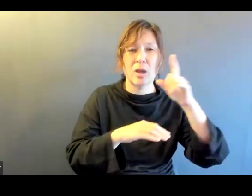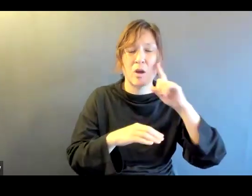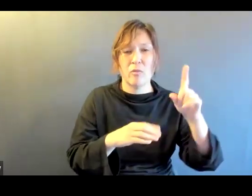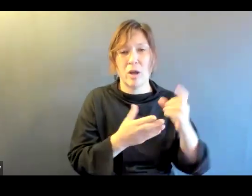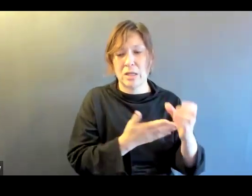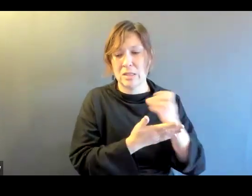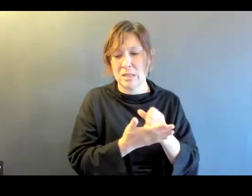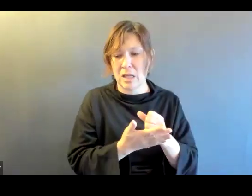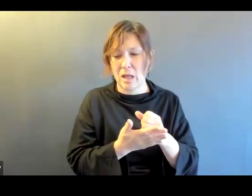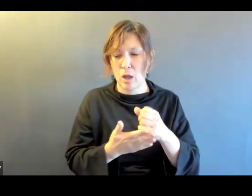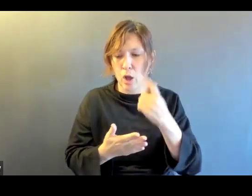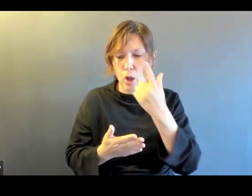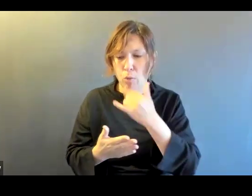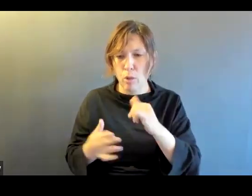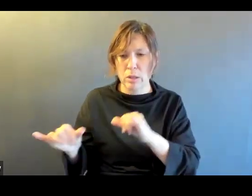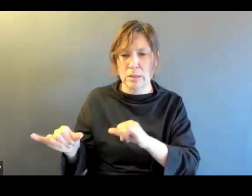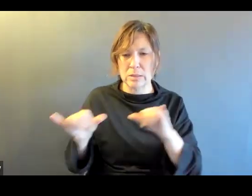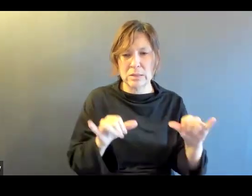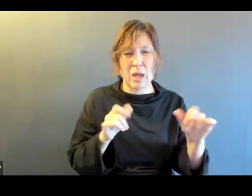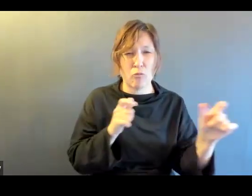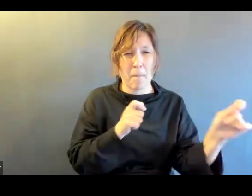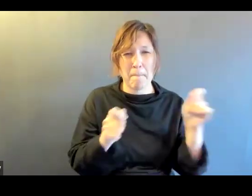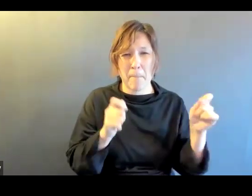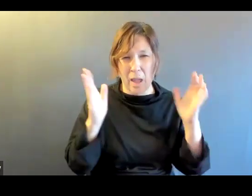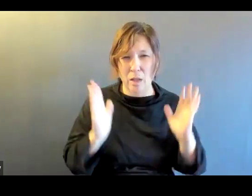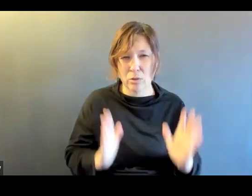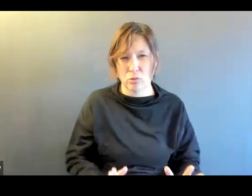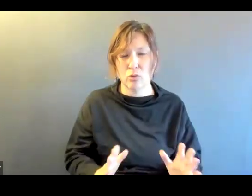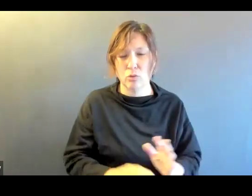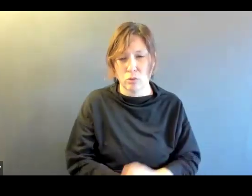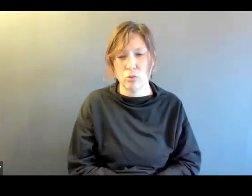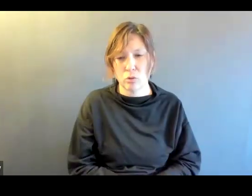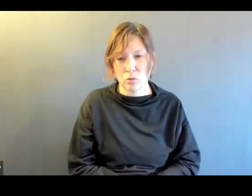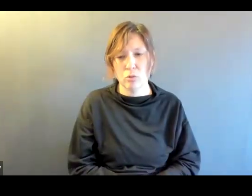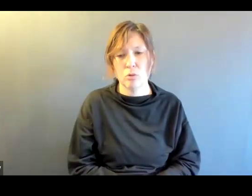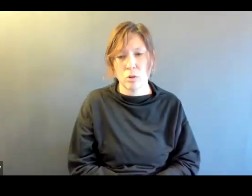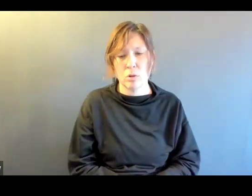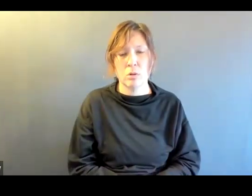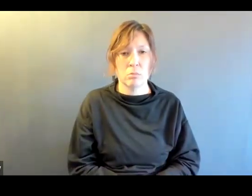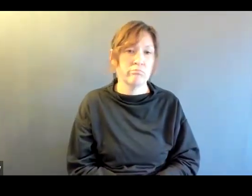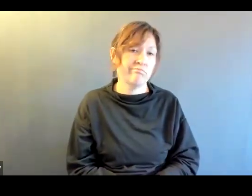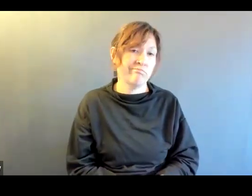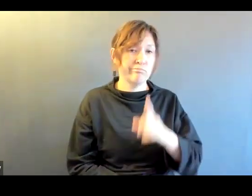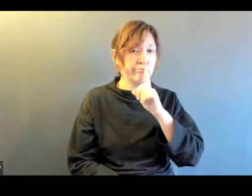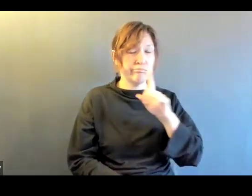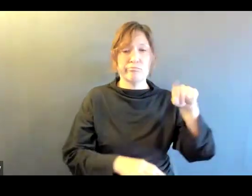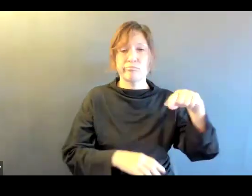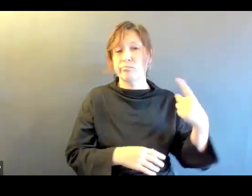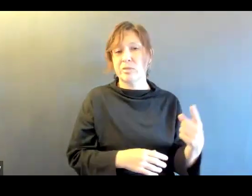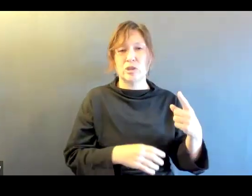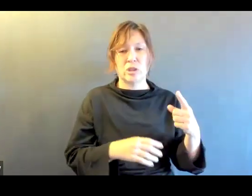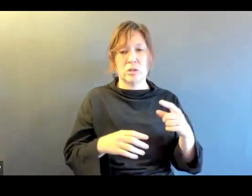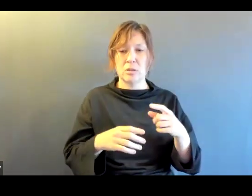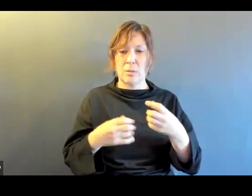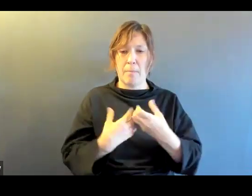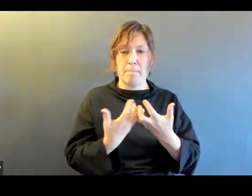more consistent with our managerial employees and codify some of our practices already in place. An additional